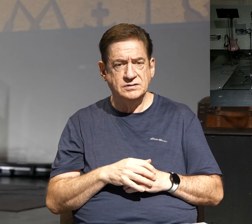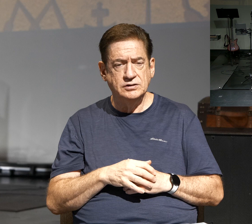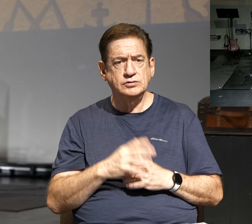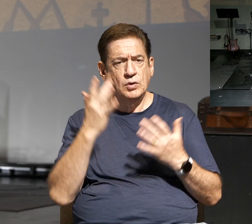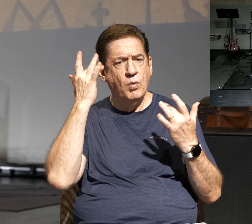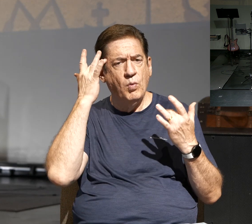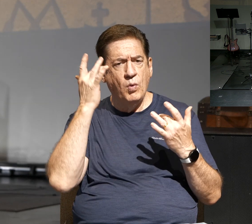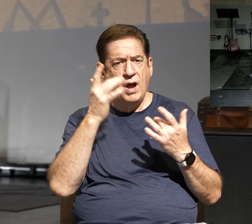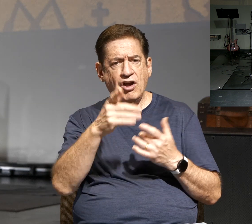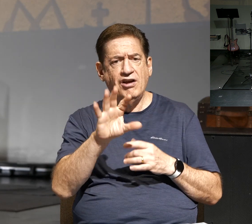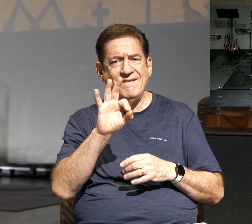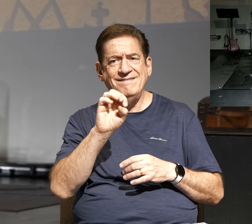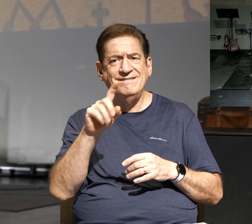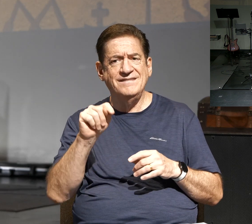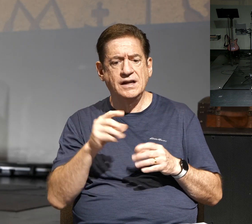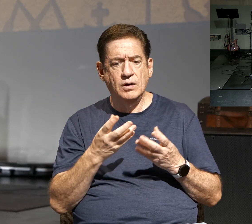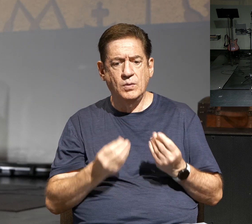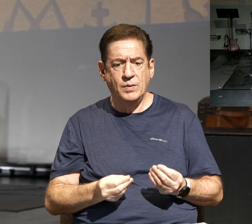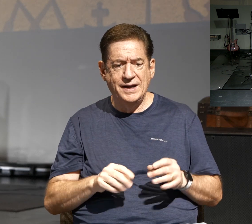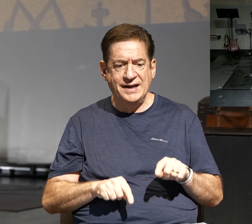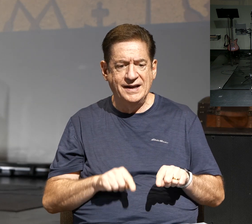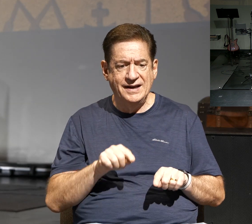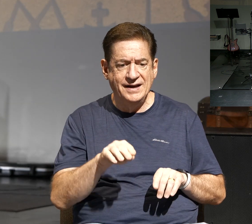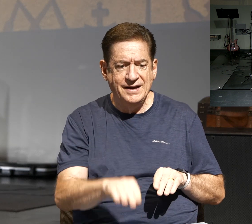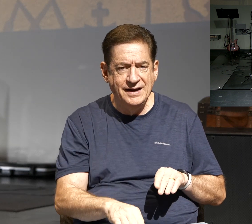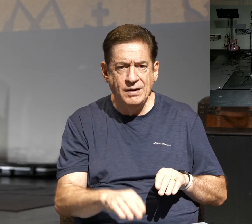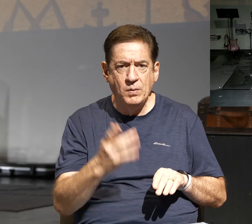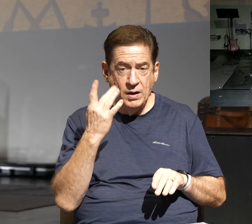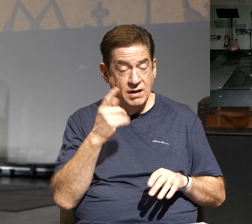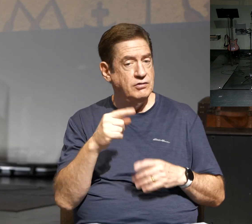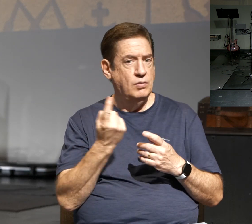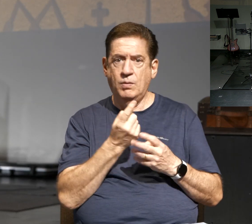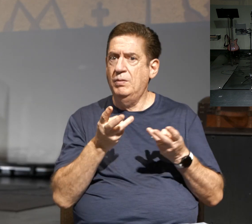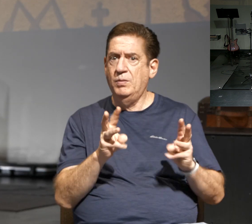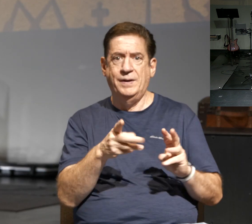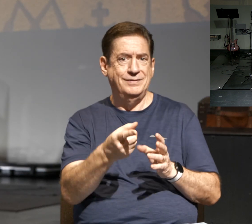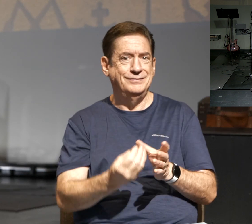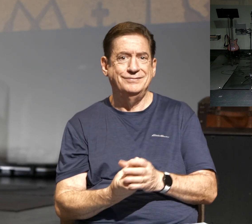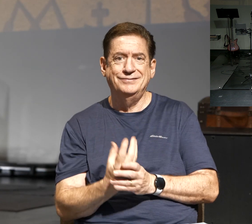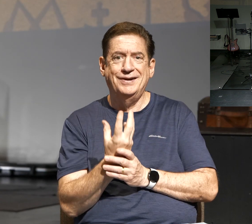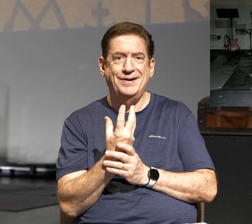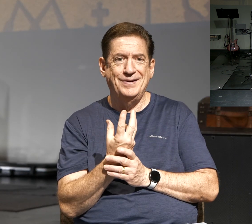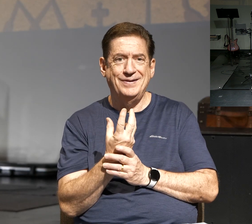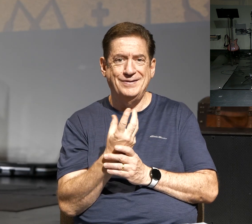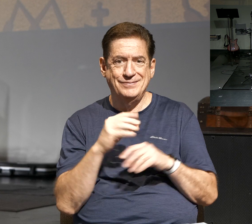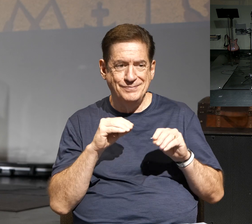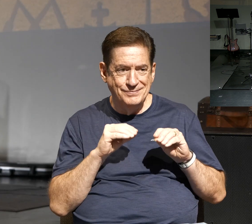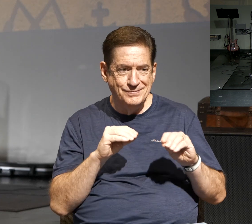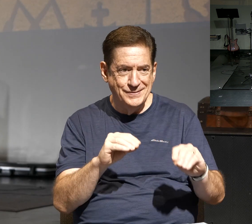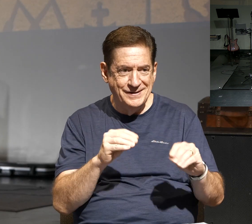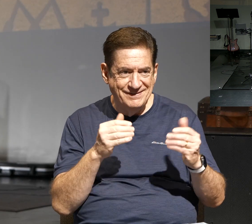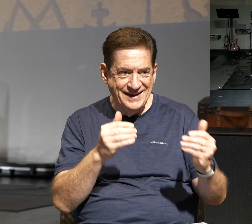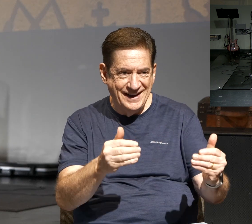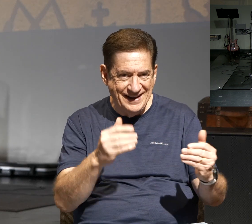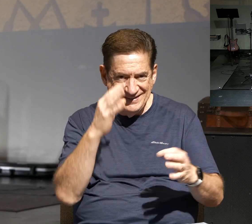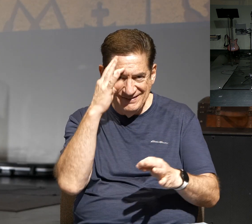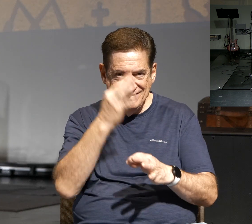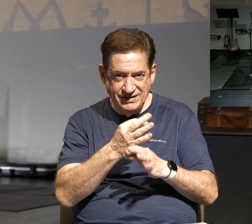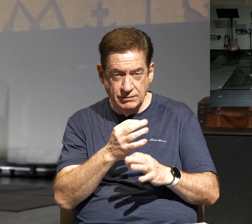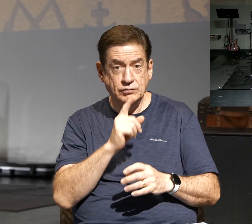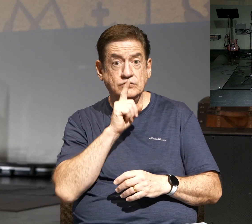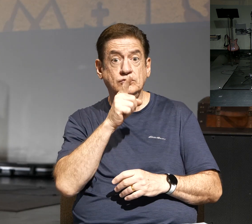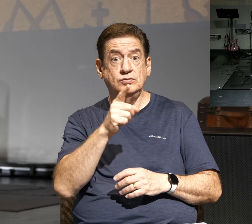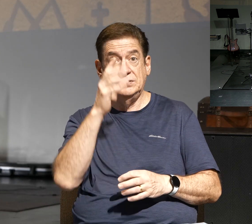So why get your feet wet? It's the only way to real growth. This is the way that you move ahead in faith. It's the way true